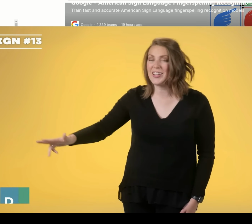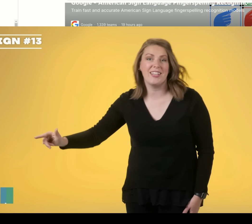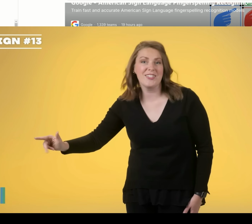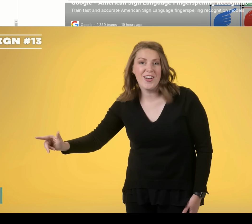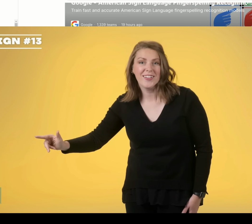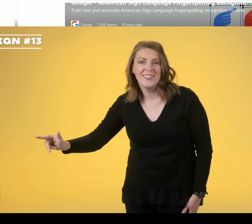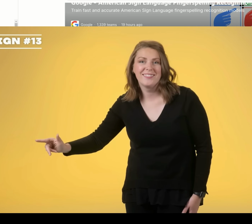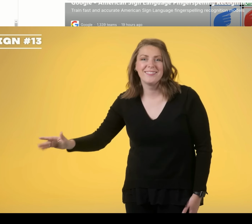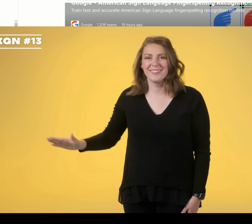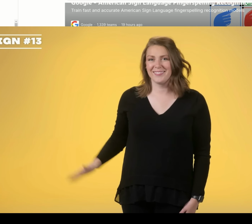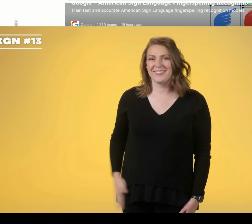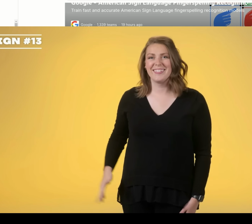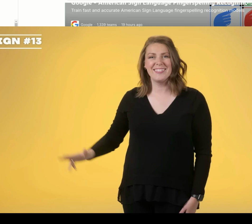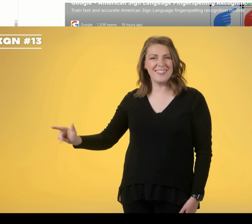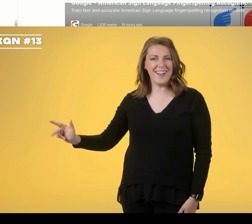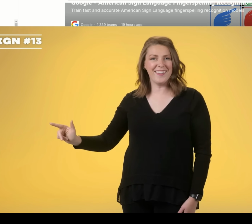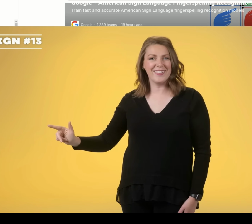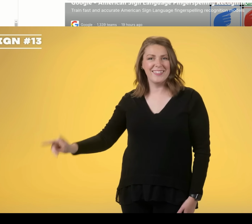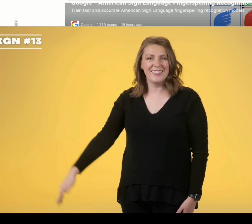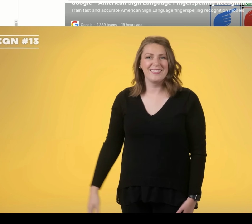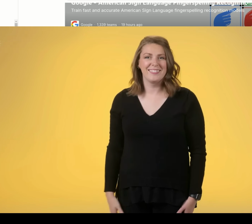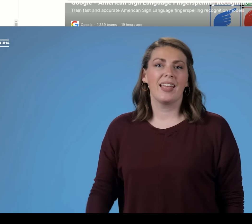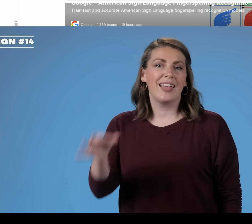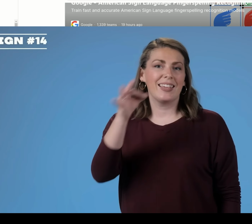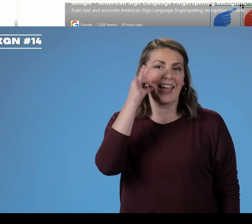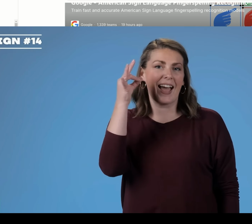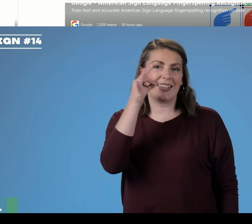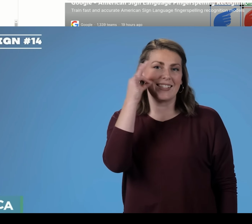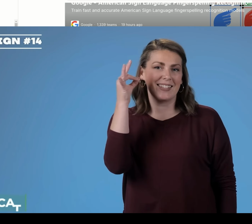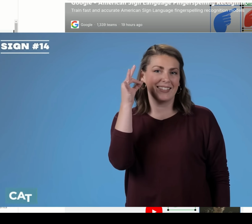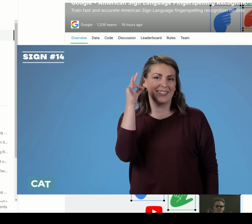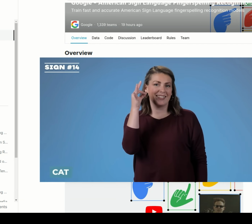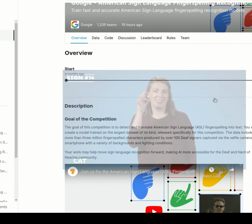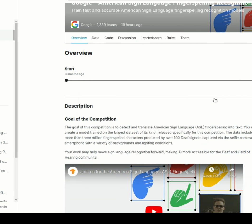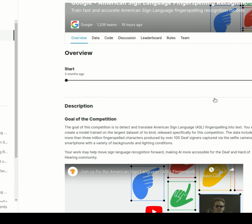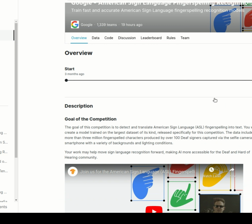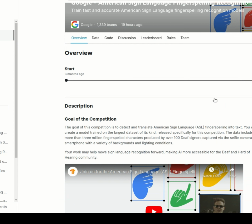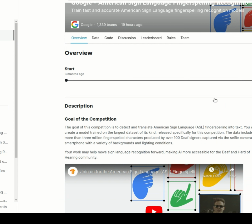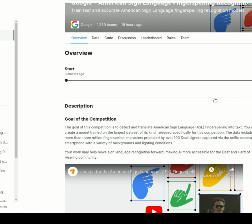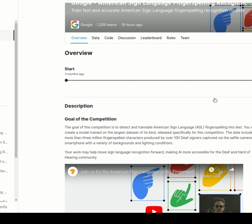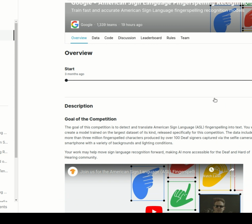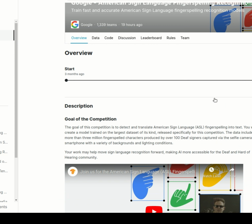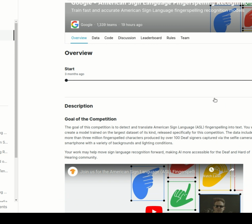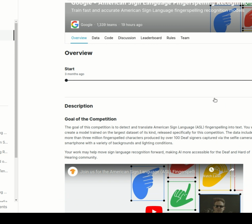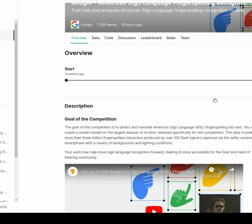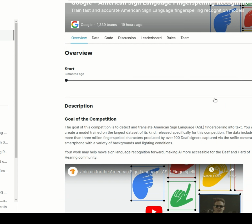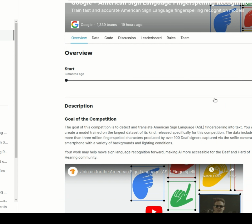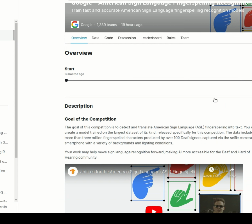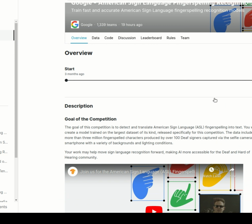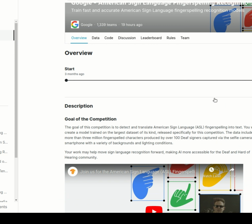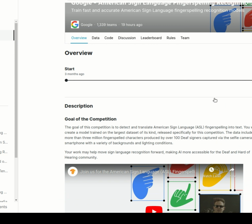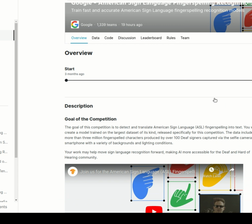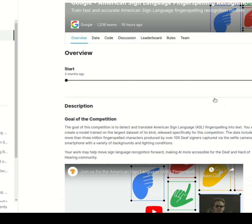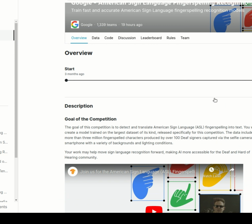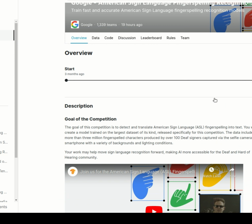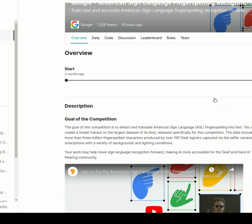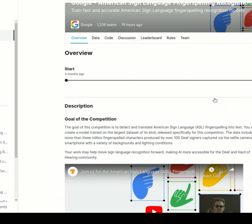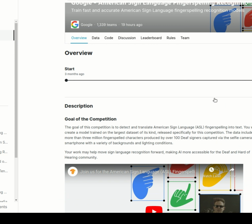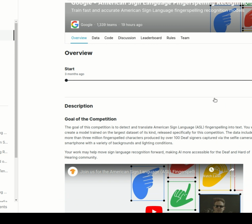But in fingerspelling are usually used when you are spelling out a name, an address, because there isn't a